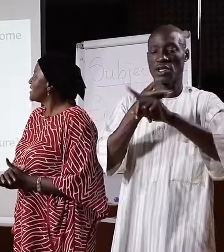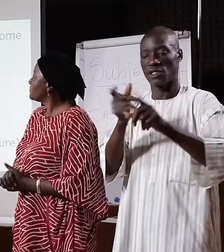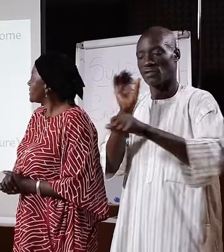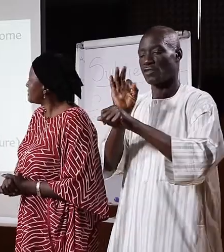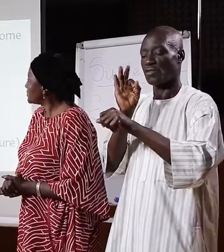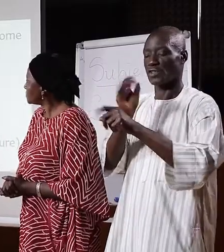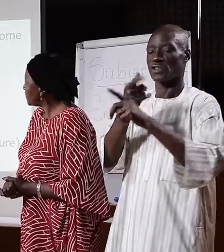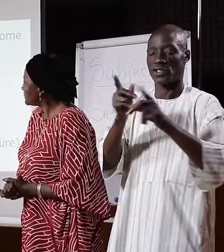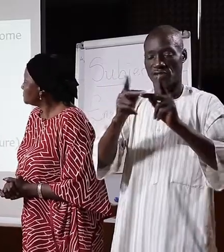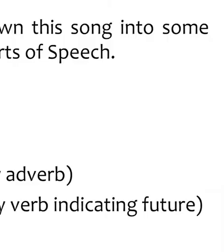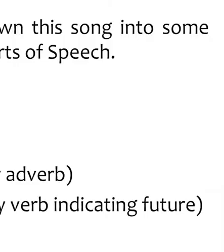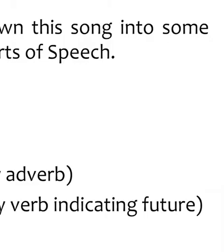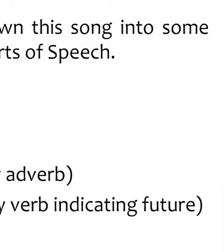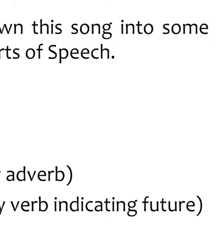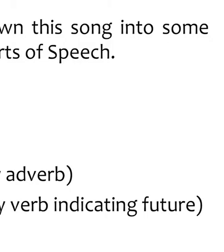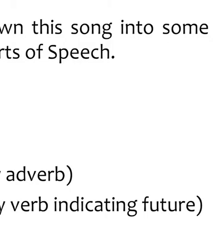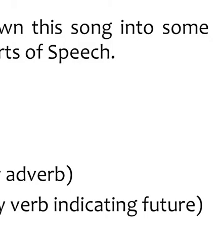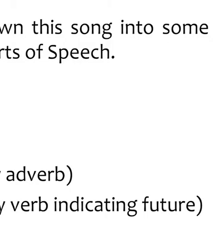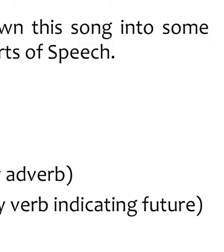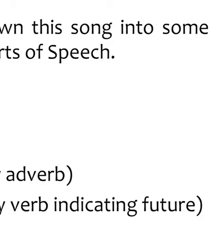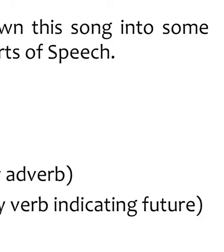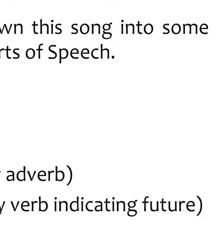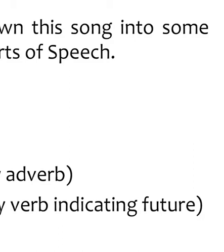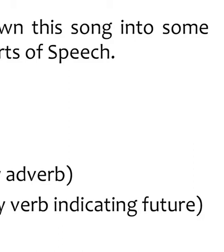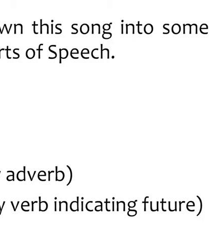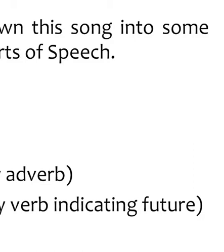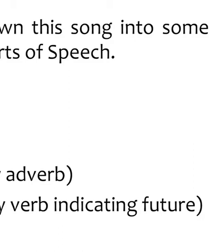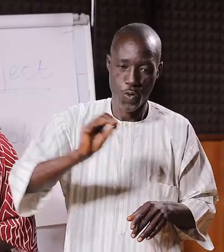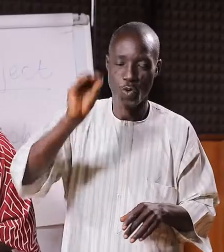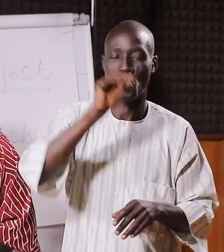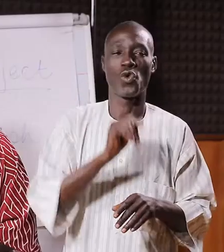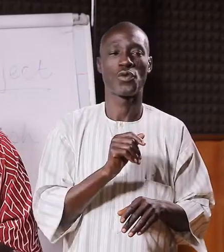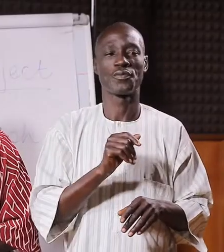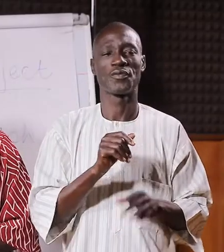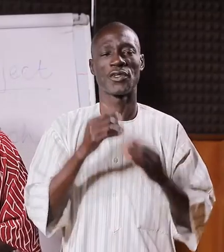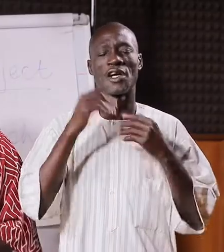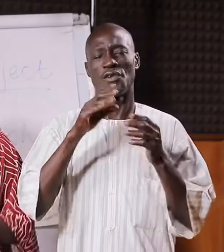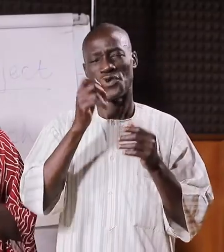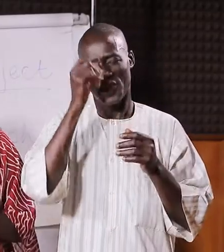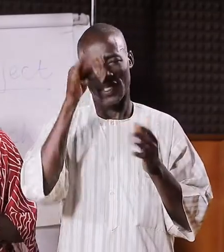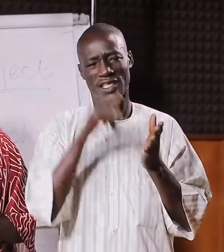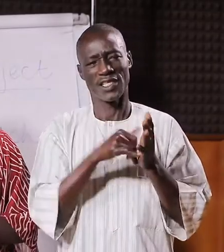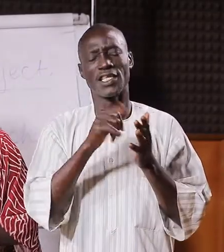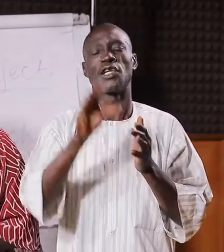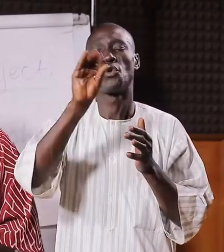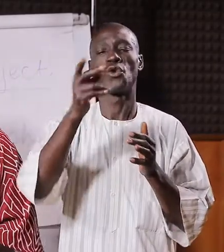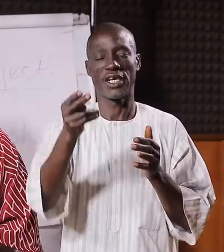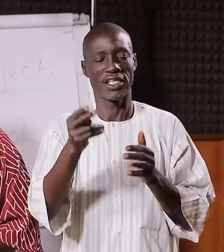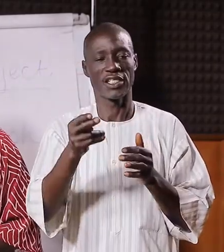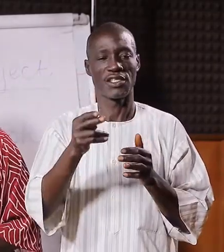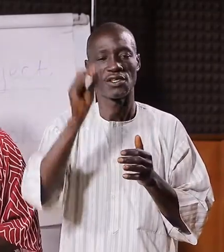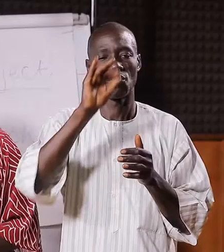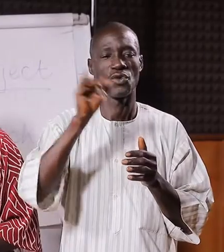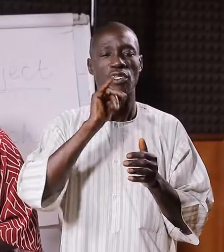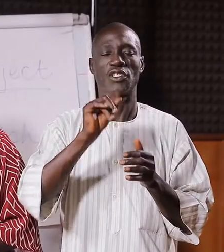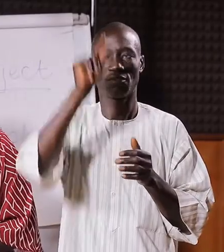So let's break down the song. Oh. Have you ever taken time to understand that the O in that song